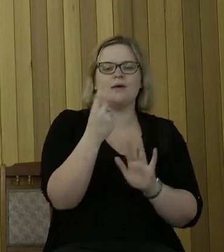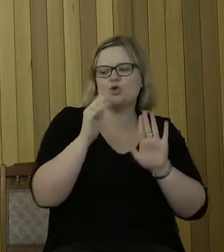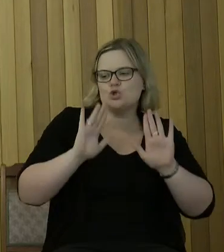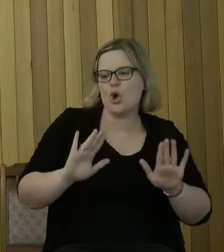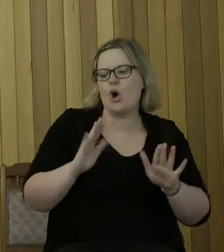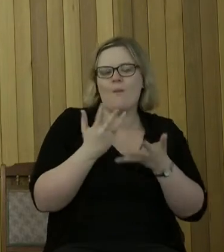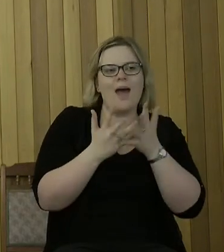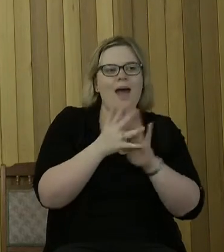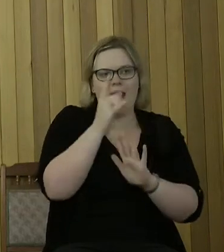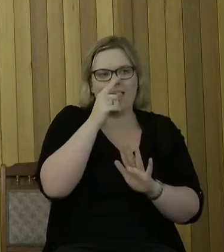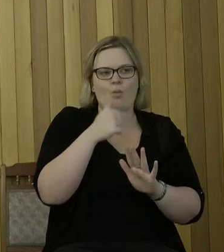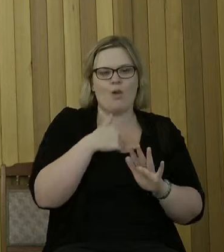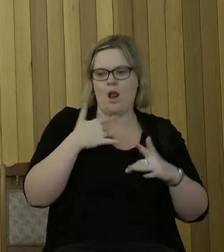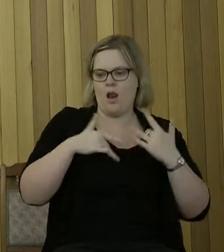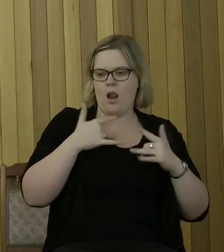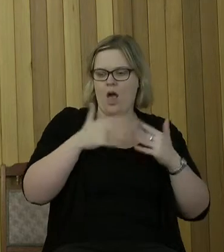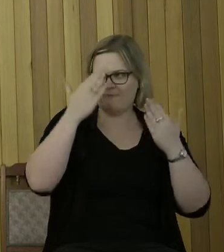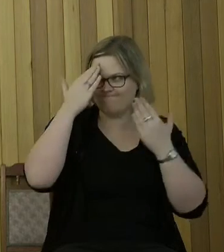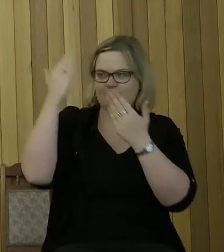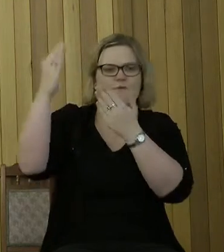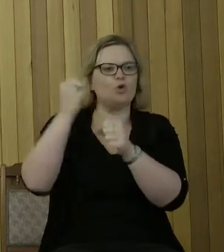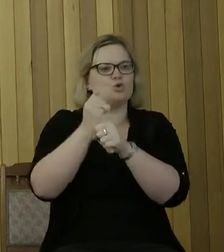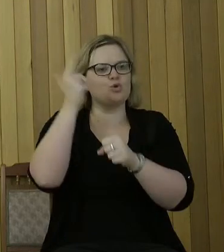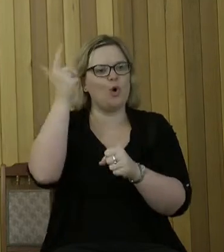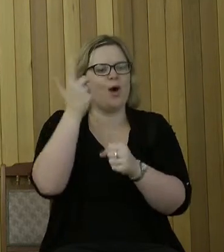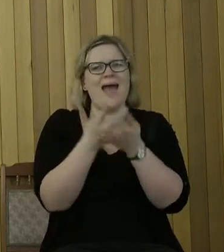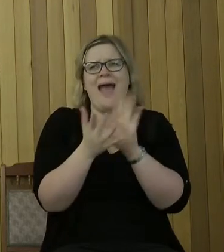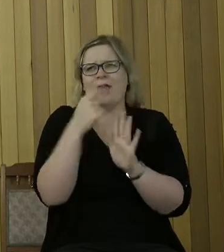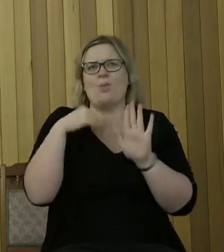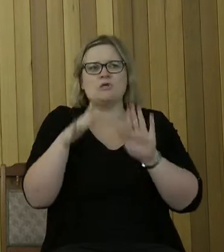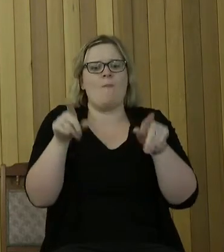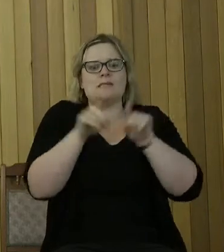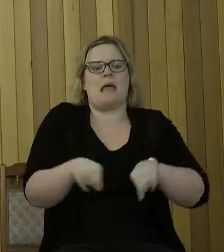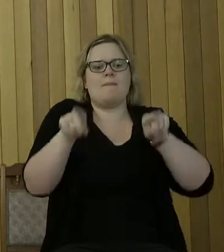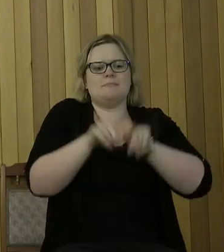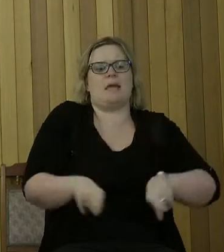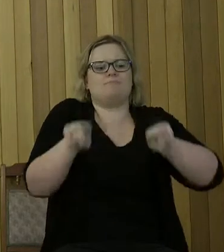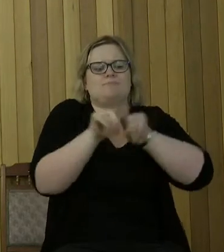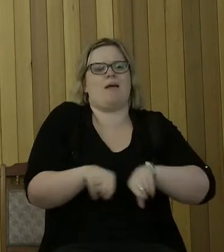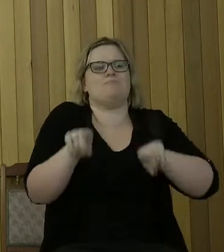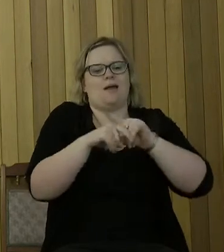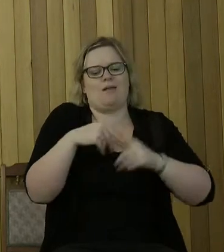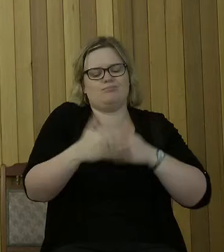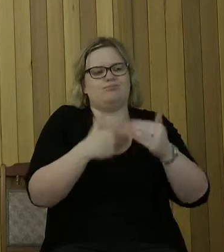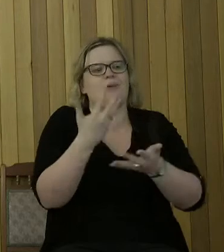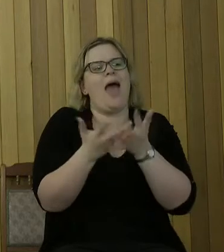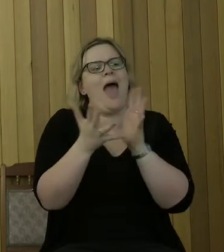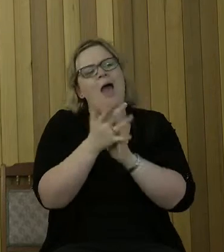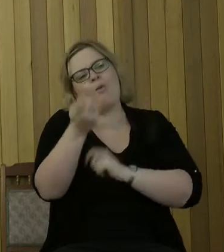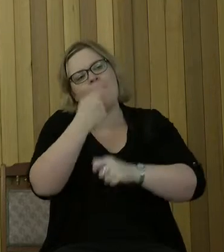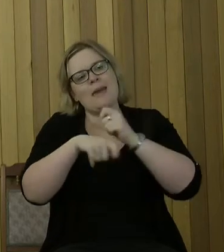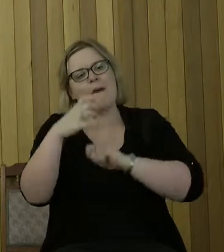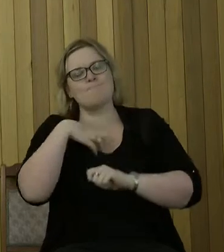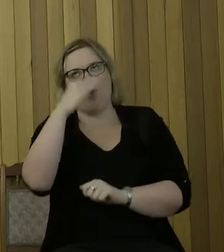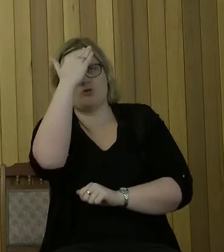to God? How can we begin to get out of the pattern of this world into a Christian pattern,